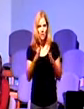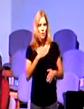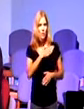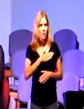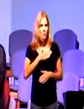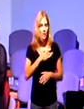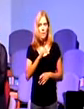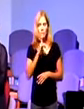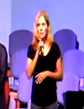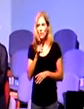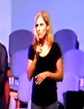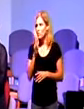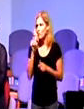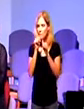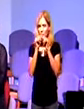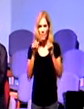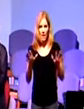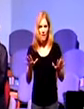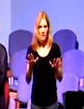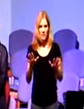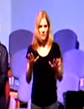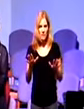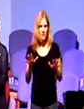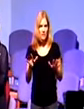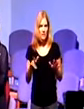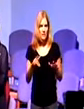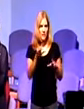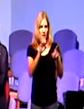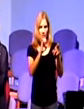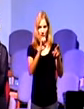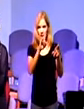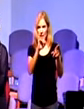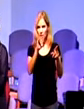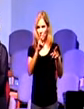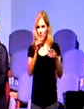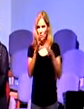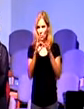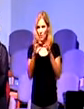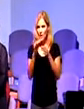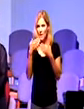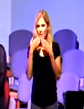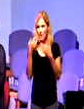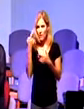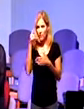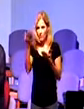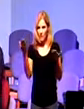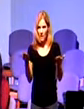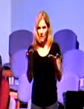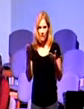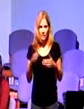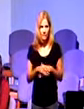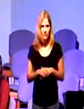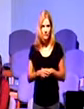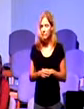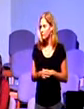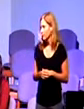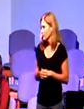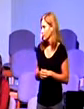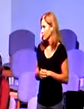enjoy. I'm sure you're going to be blessed by Elizabeth's story, and thank you for being here.